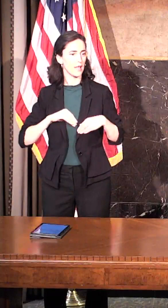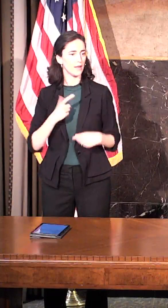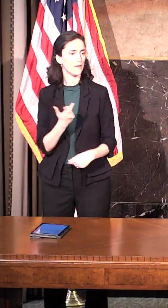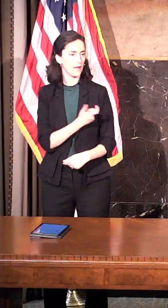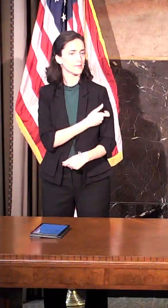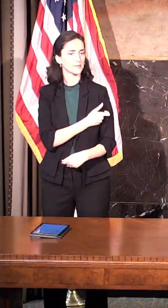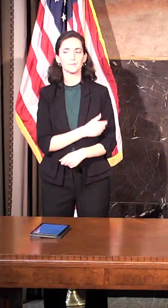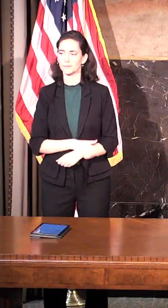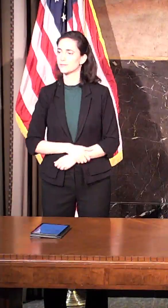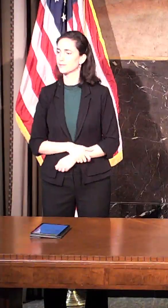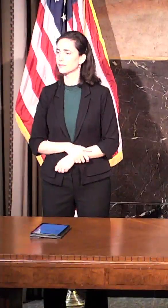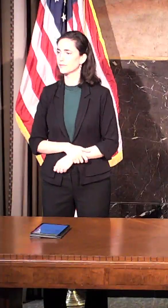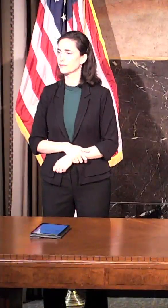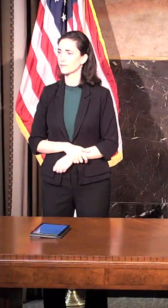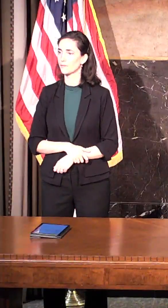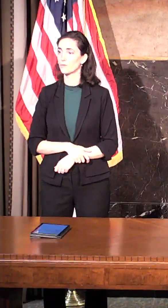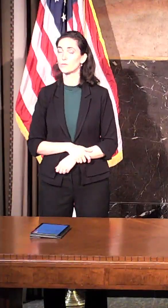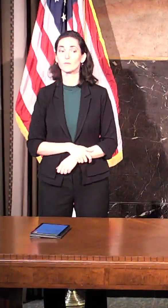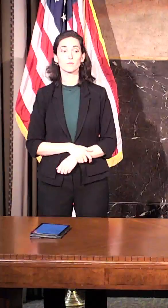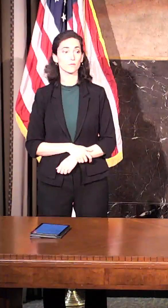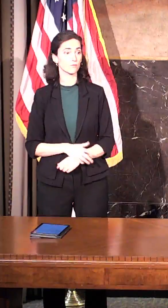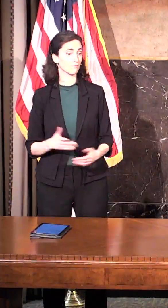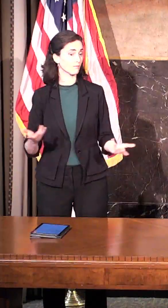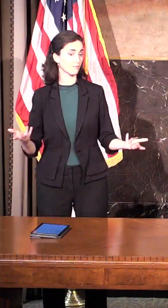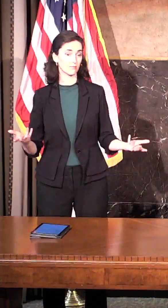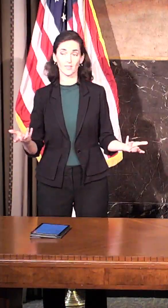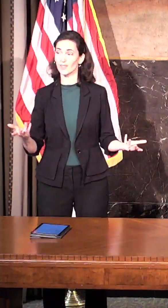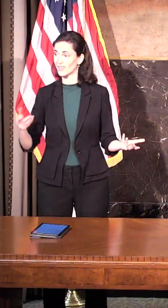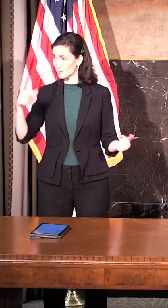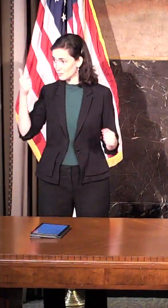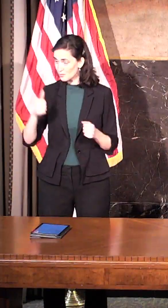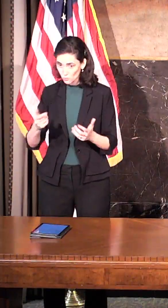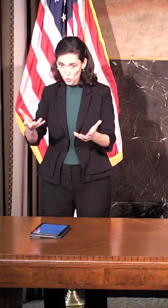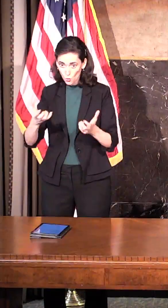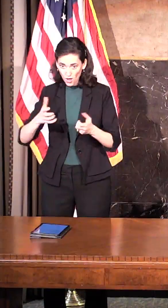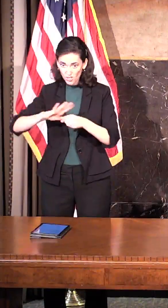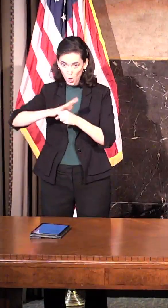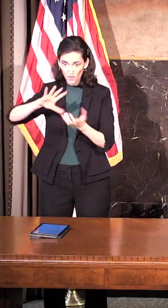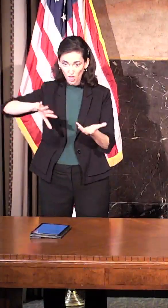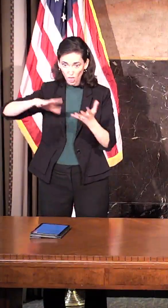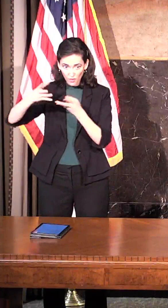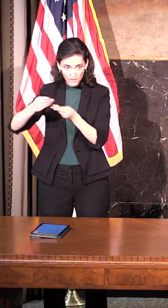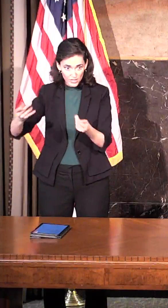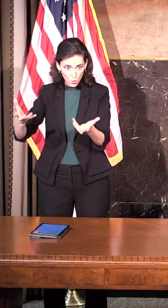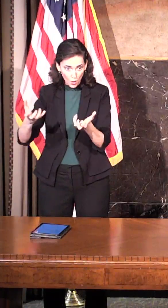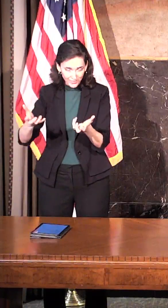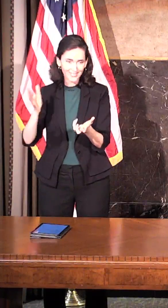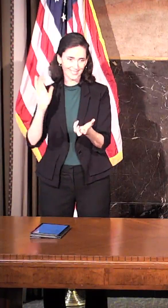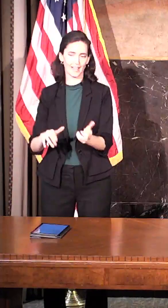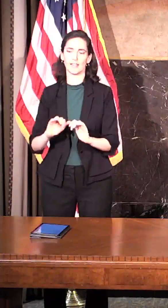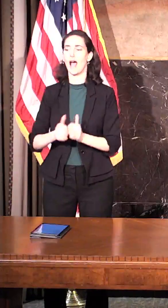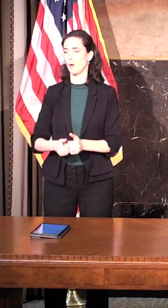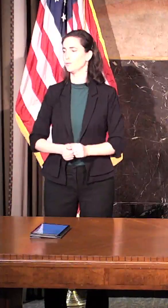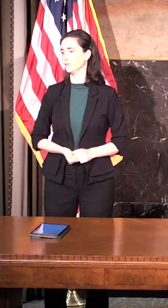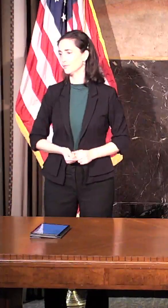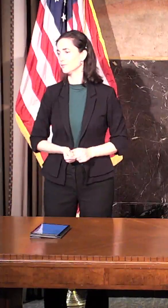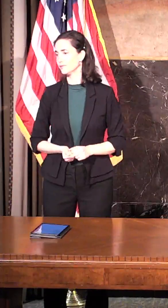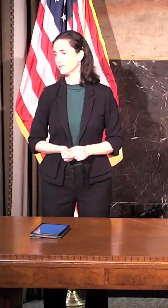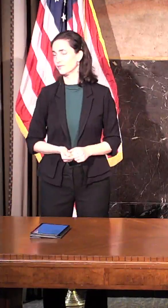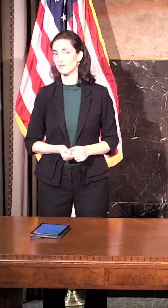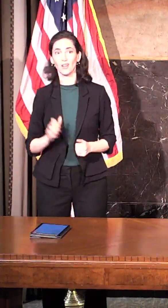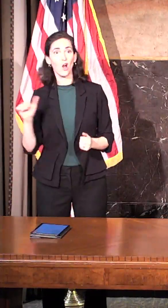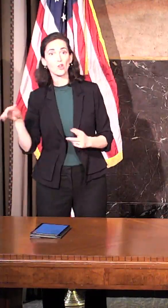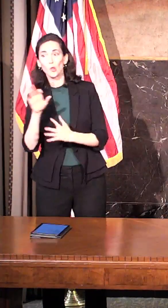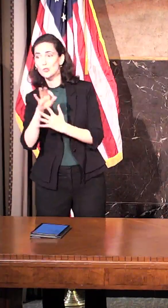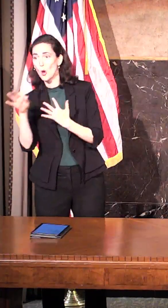be vaccinated. That really is the way we put this pandemic behind us. There is no other